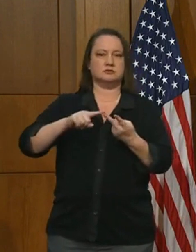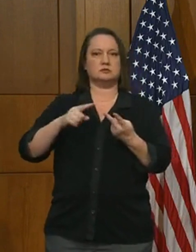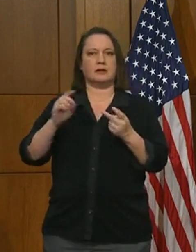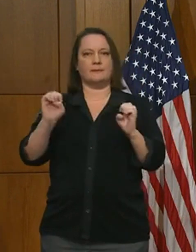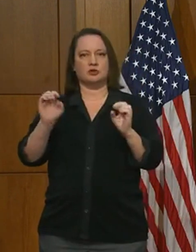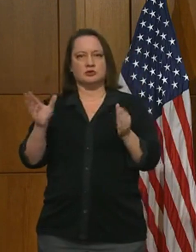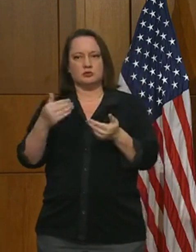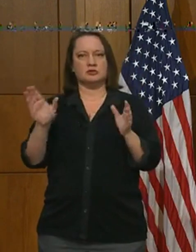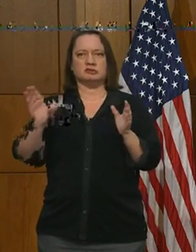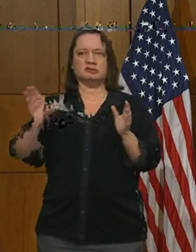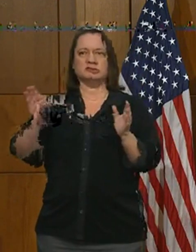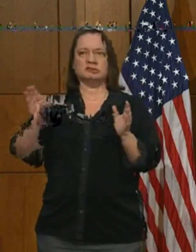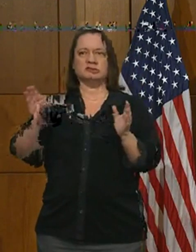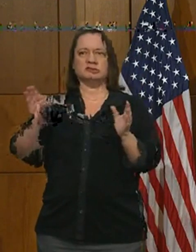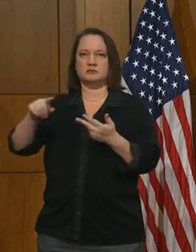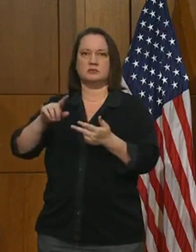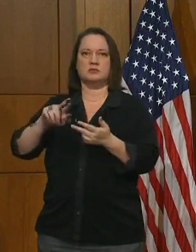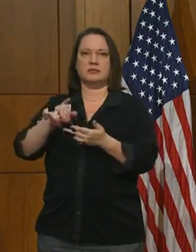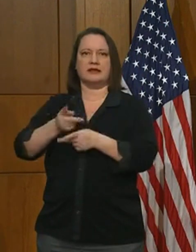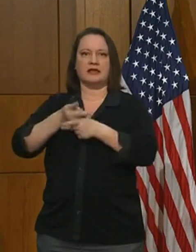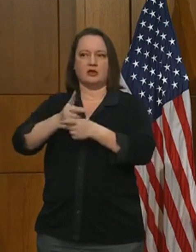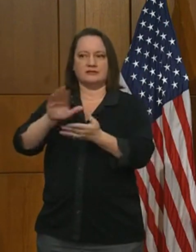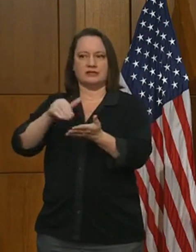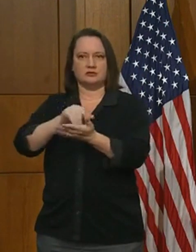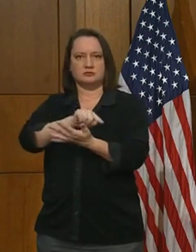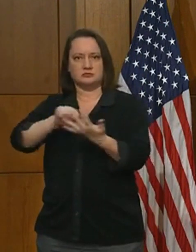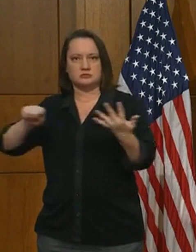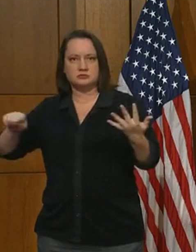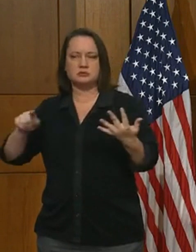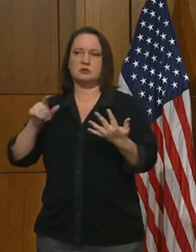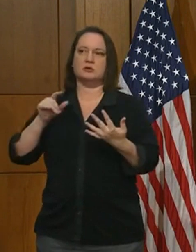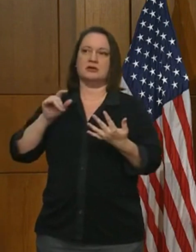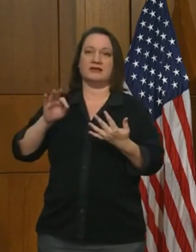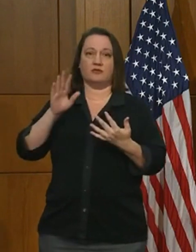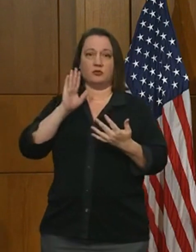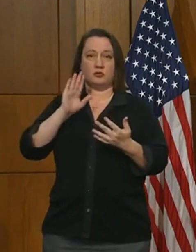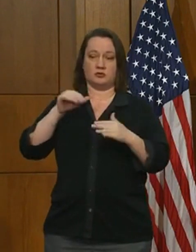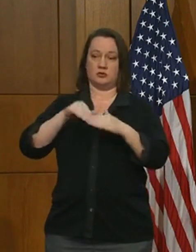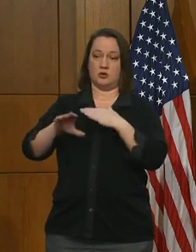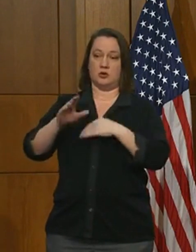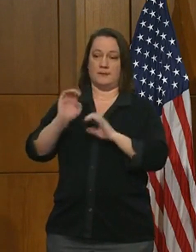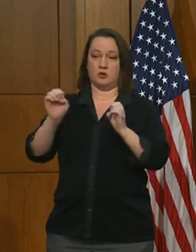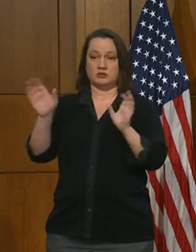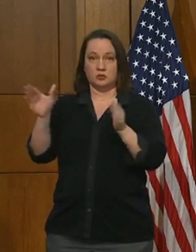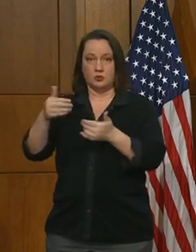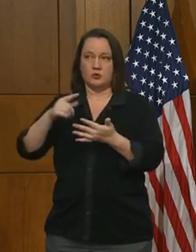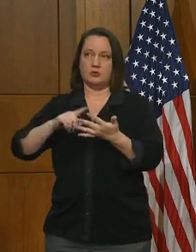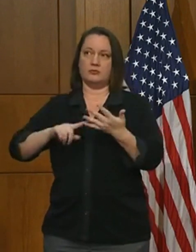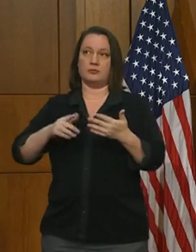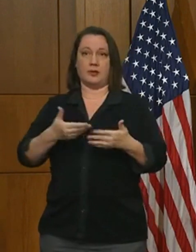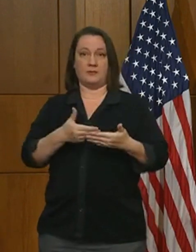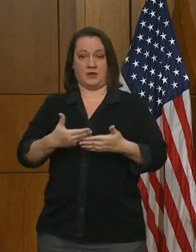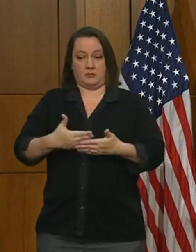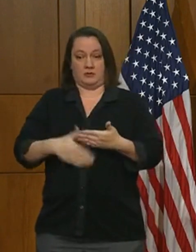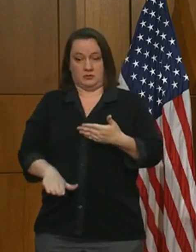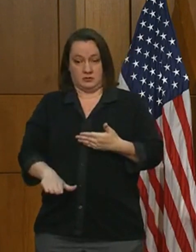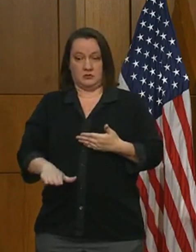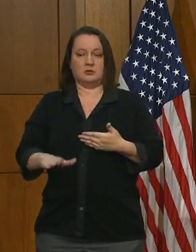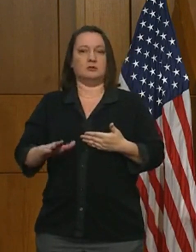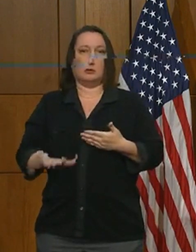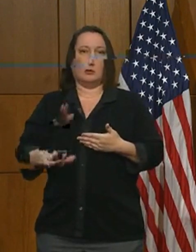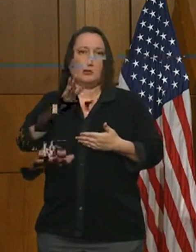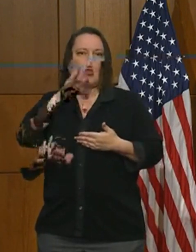a procedure at a hospital or going to deliver a baby, they'll be tested. There are opportunities to be tested